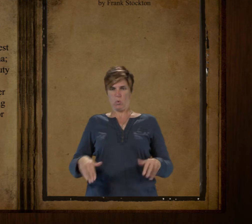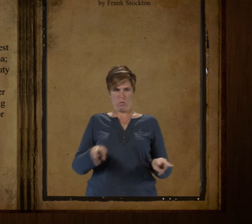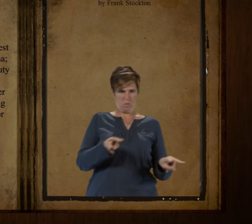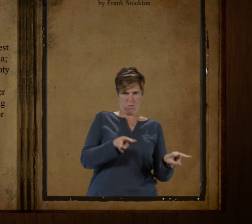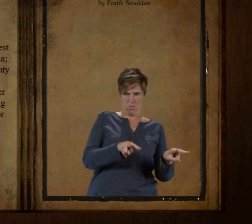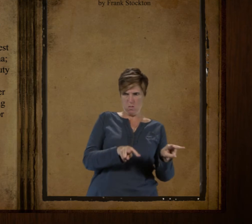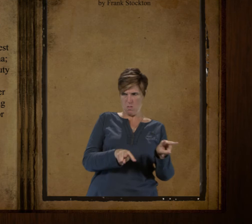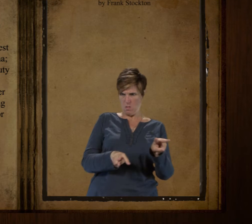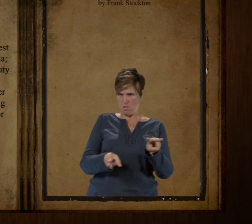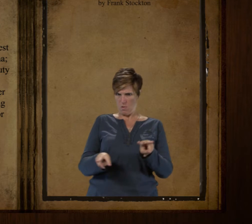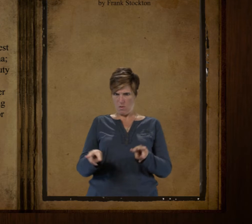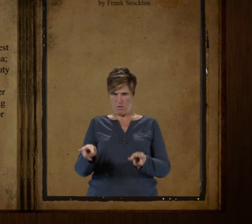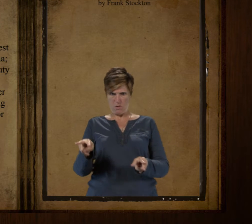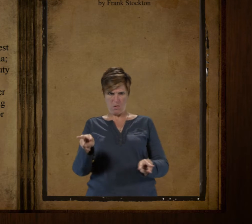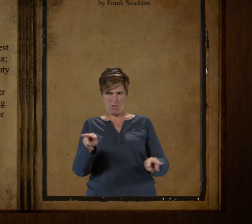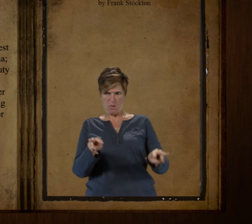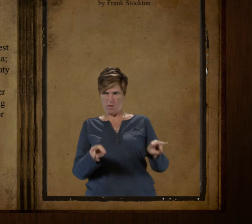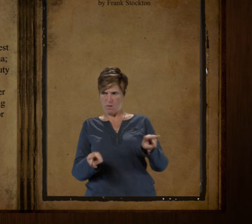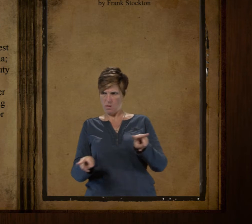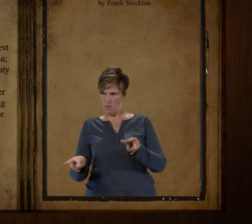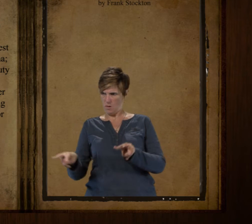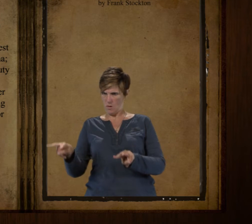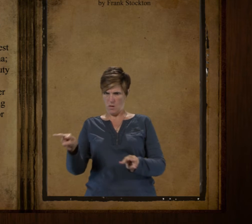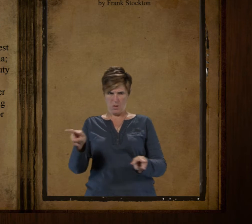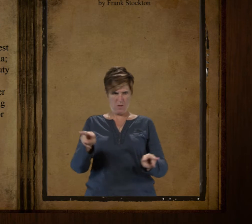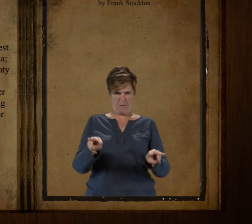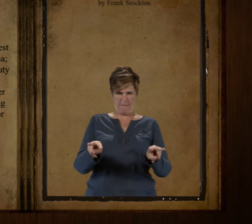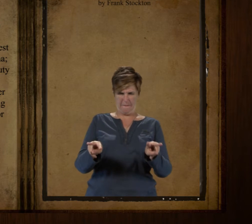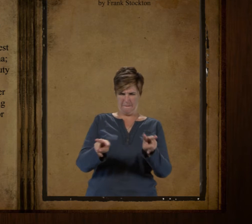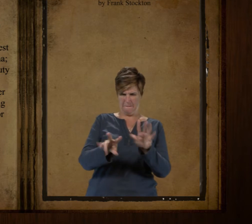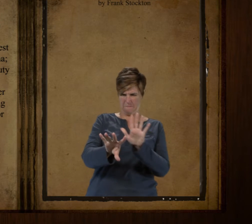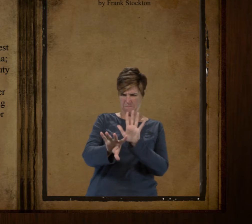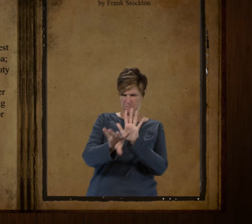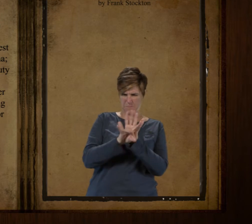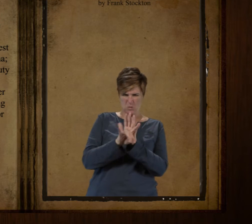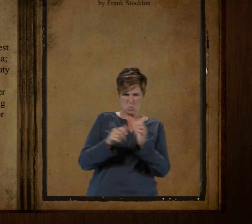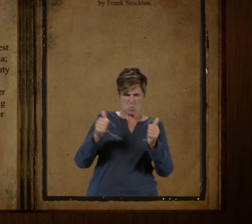the fiercest monster might be selected for the arena.